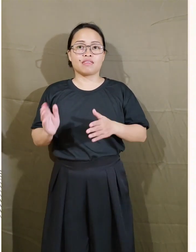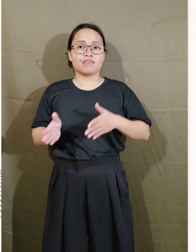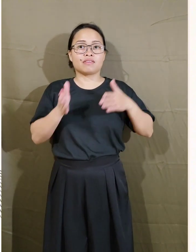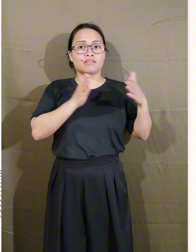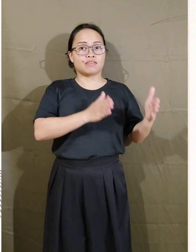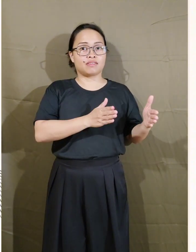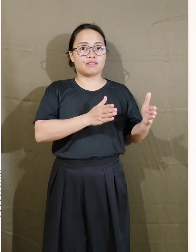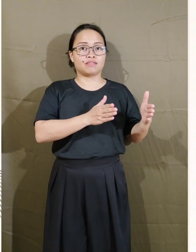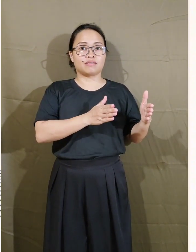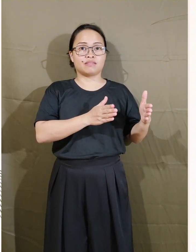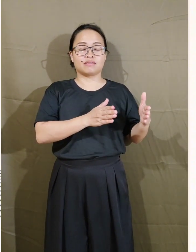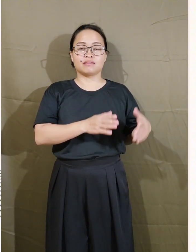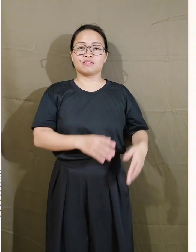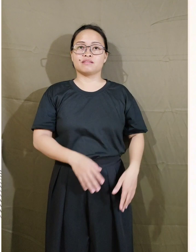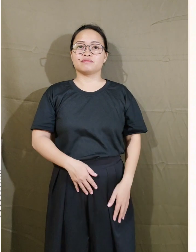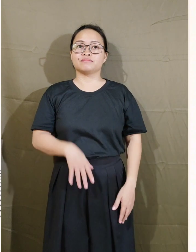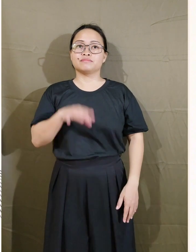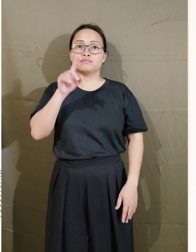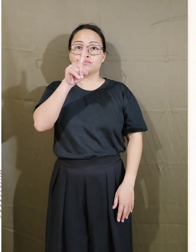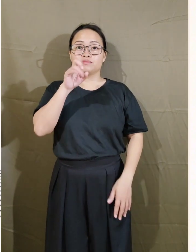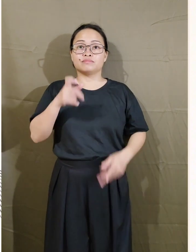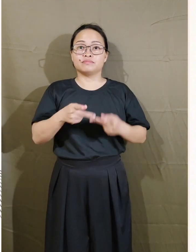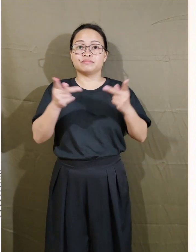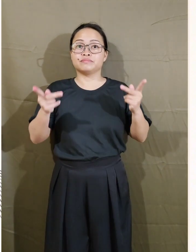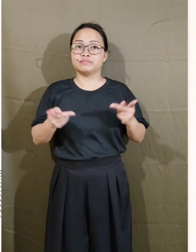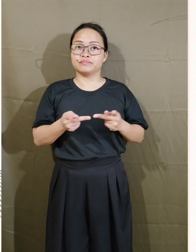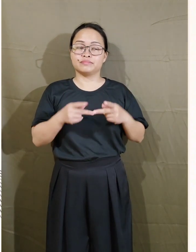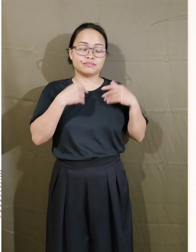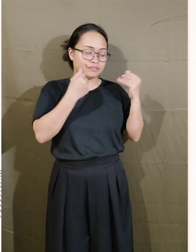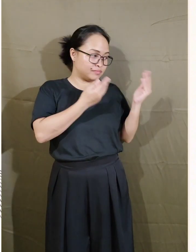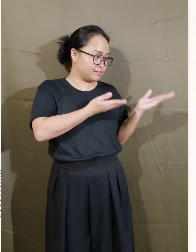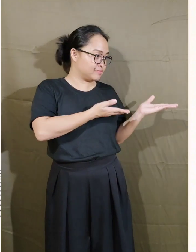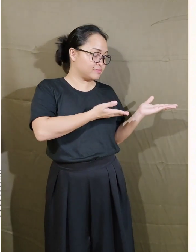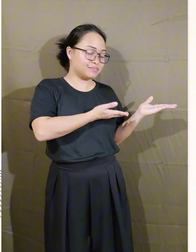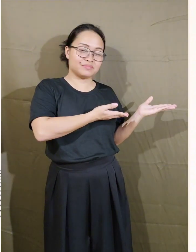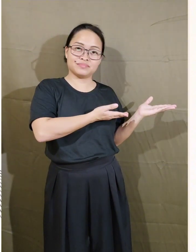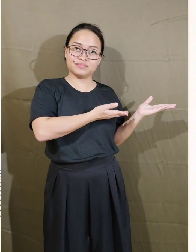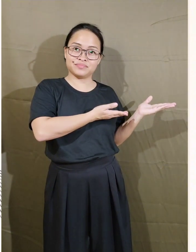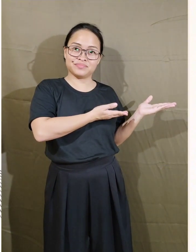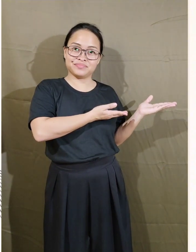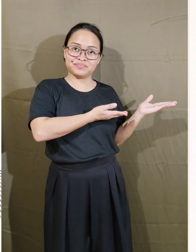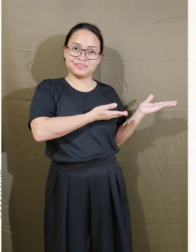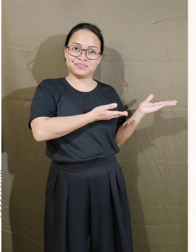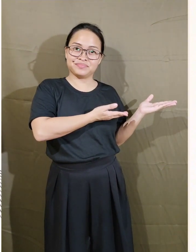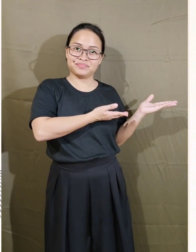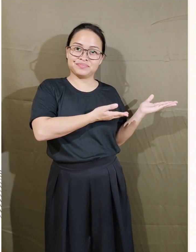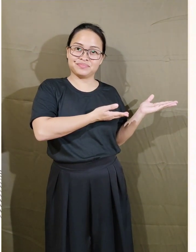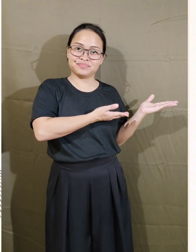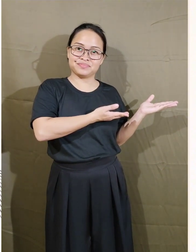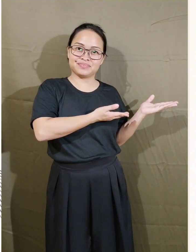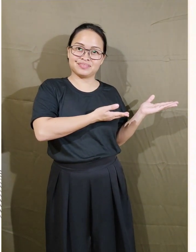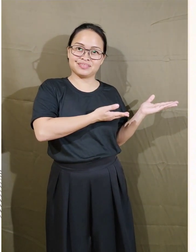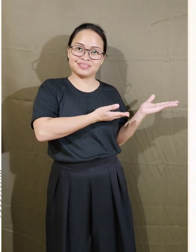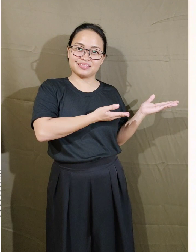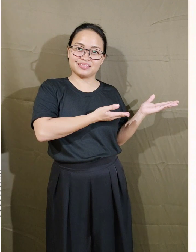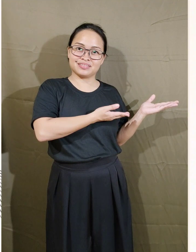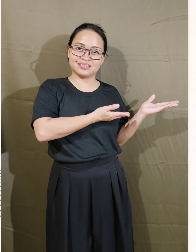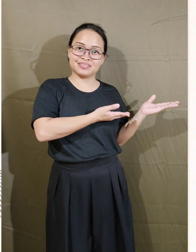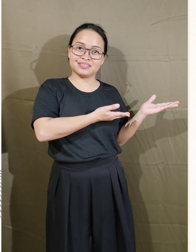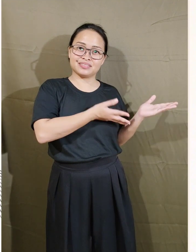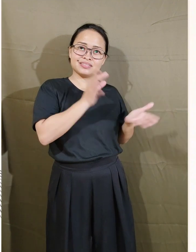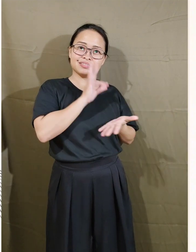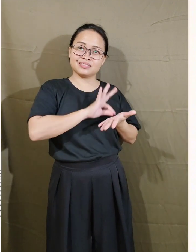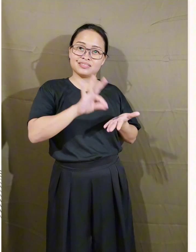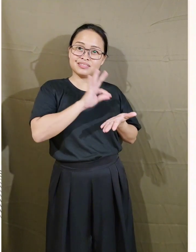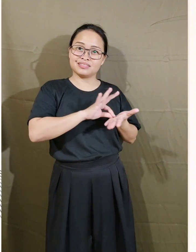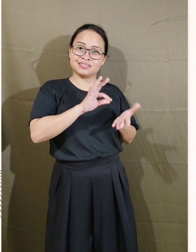Next, 9 paper clips minus 6 paper clips. Let's count the remaining number